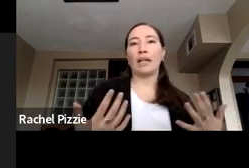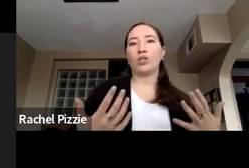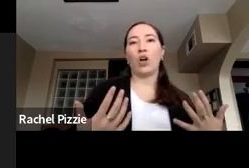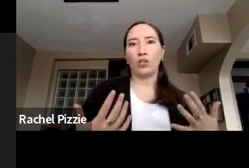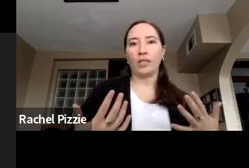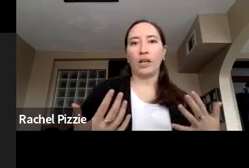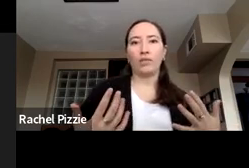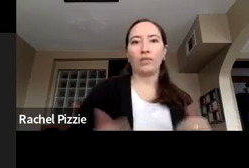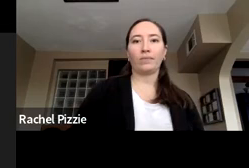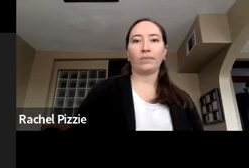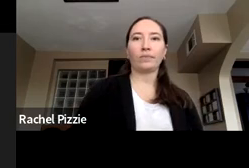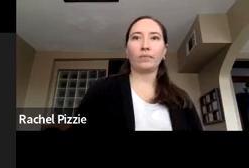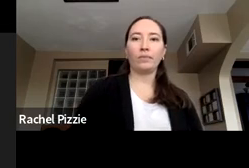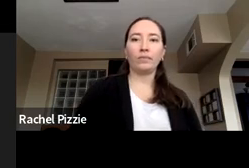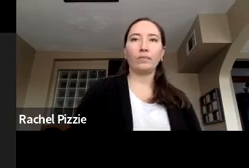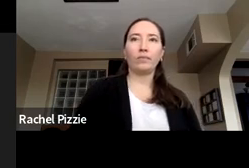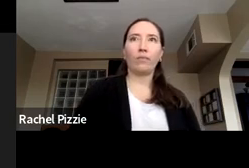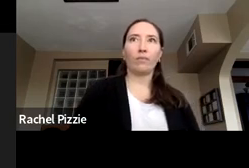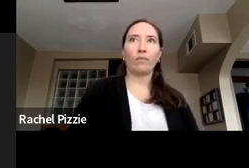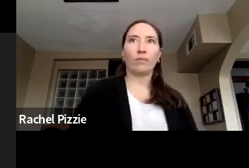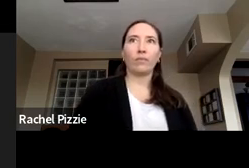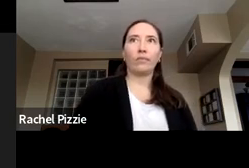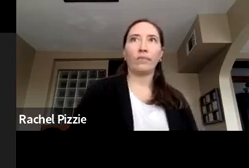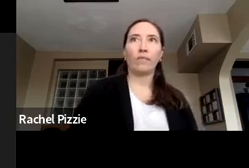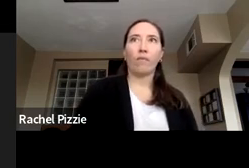gets a page all to itself.